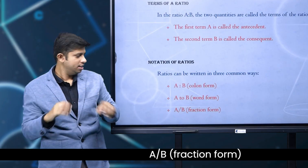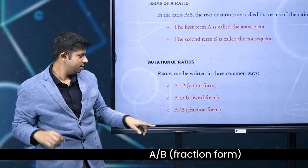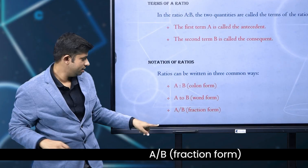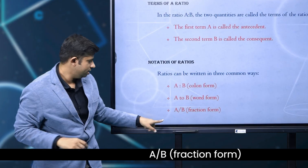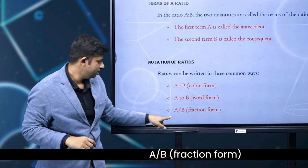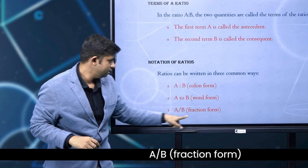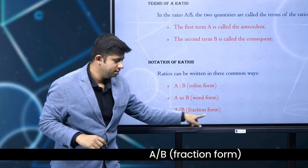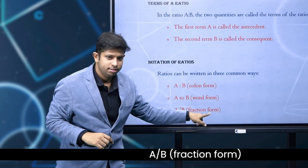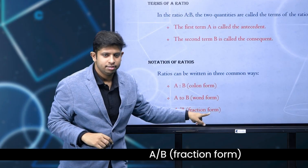form.